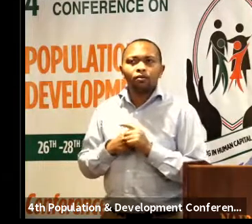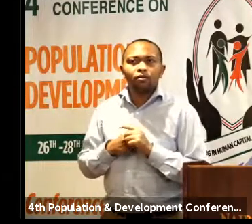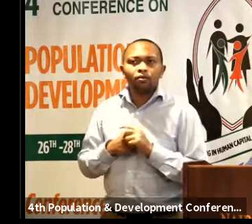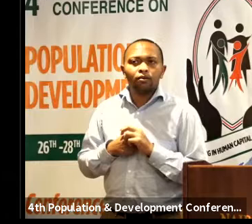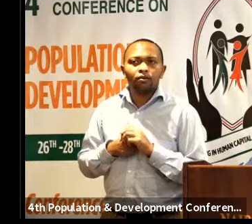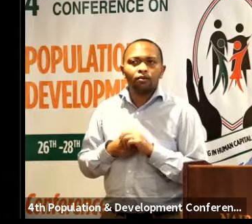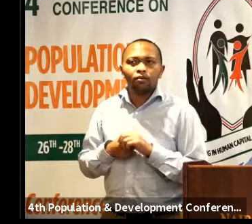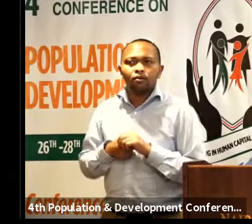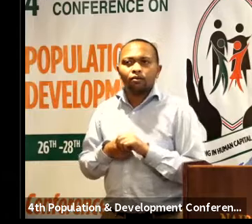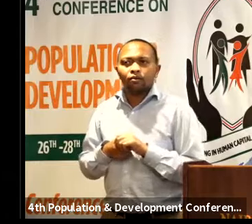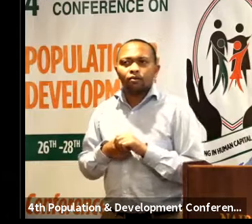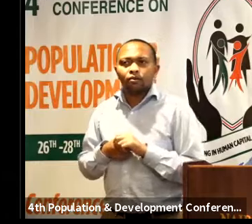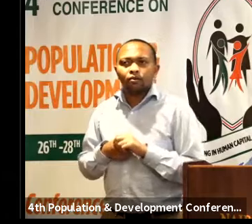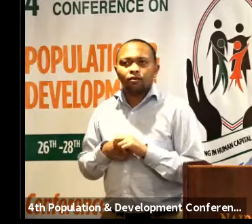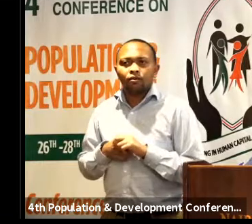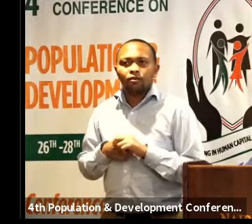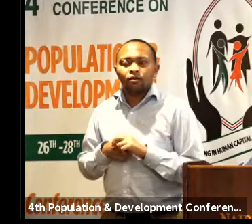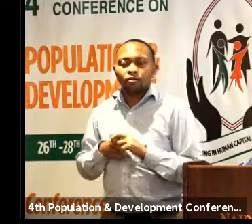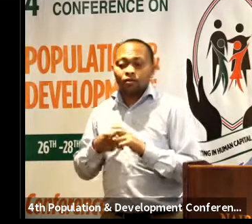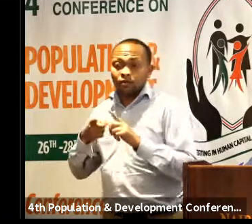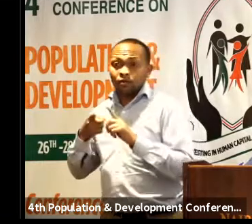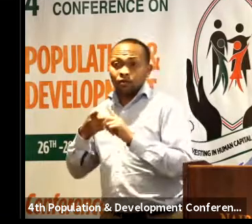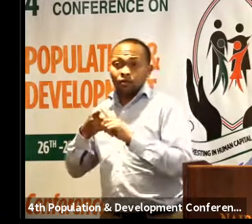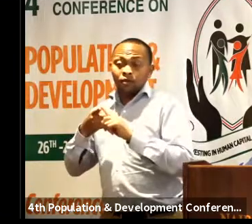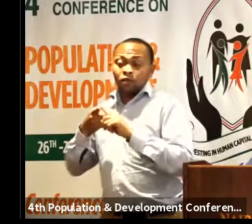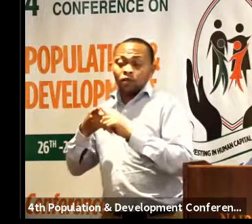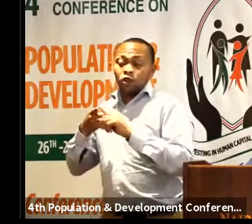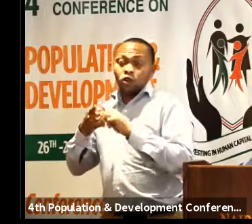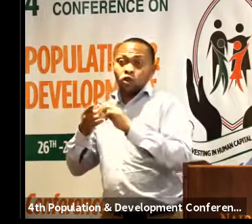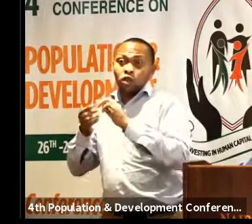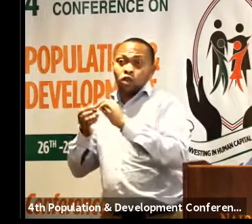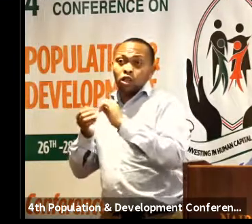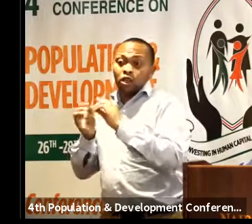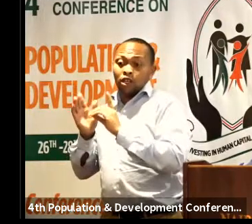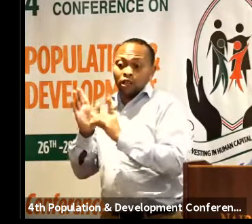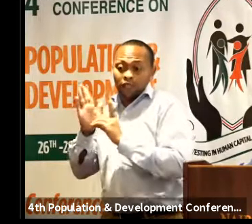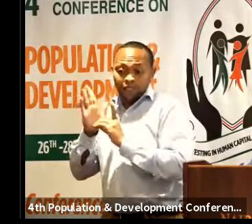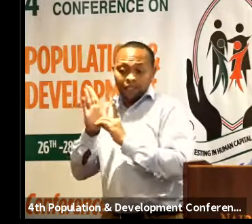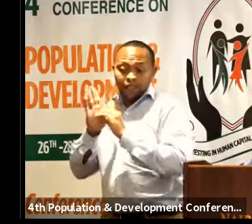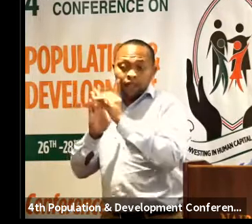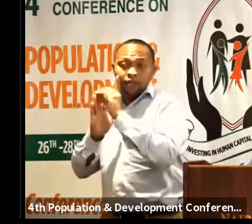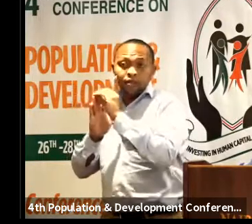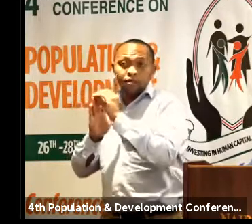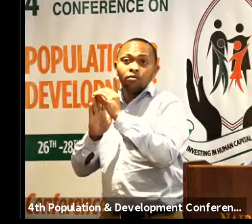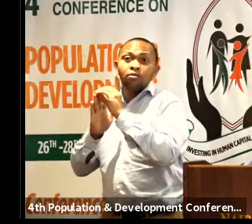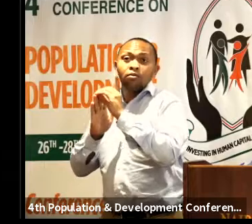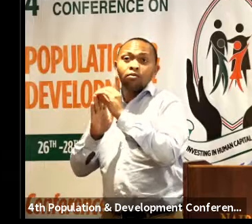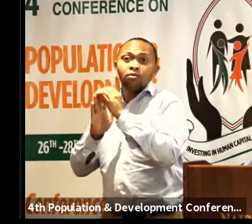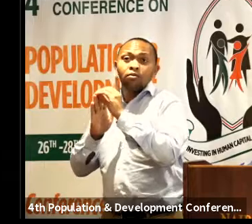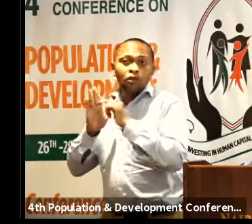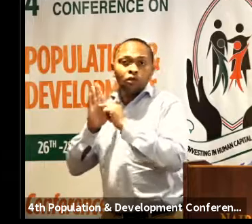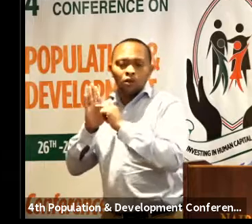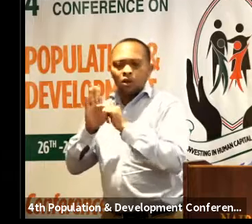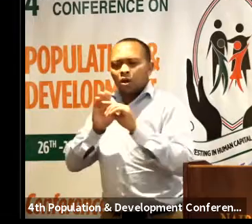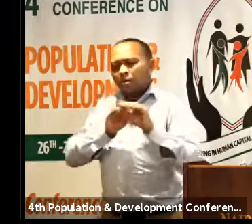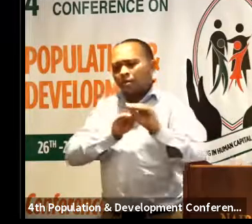yes, the devolution is now really pushing the issues of